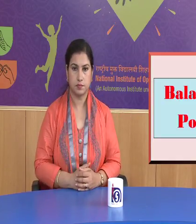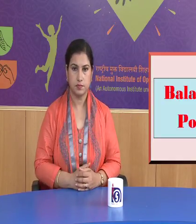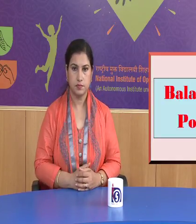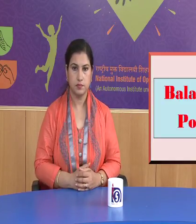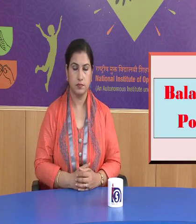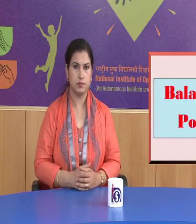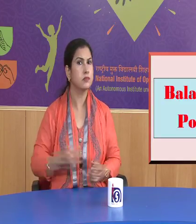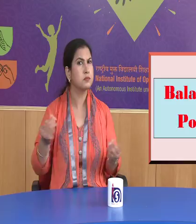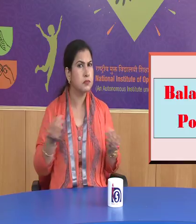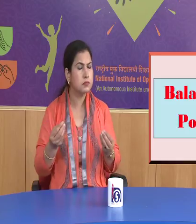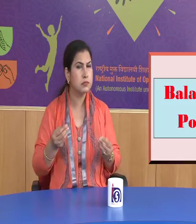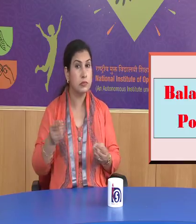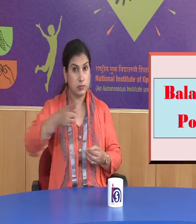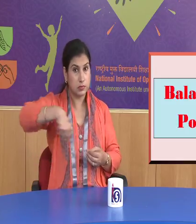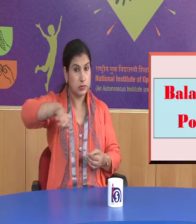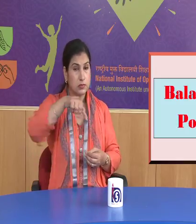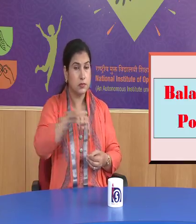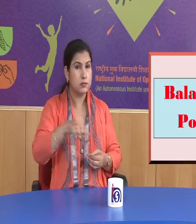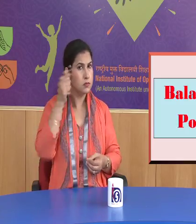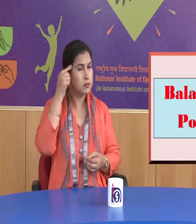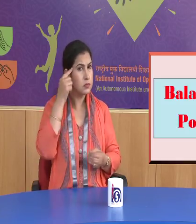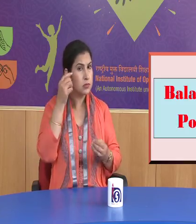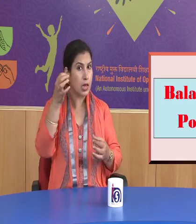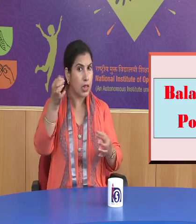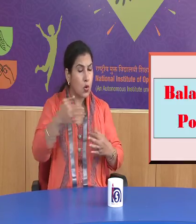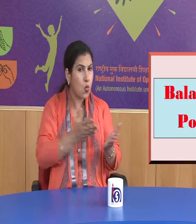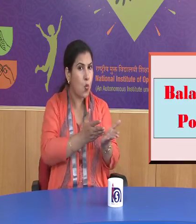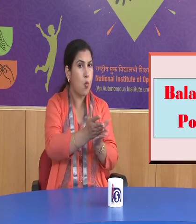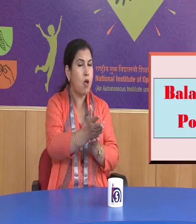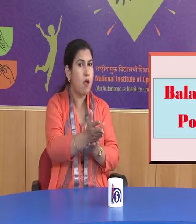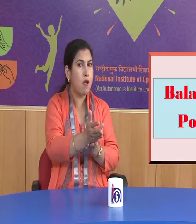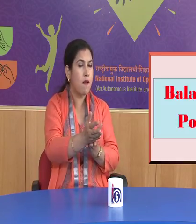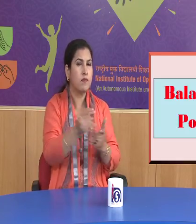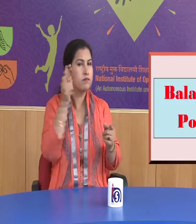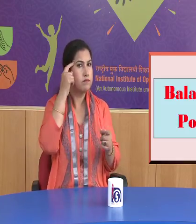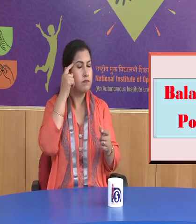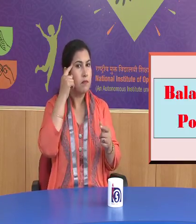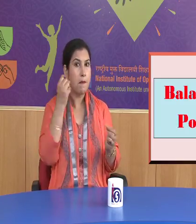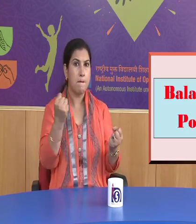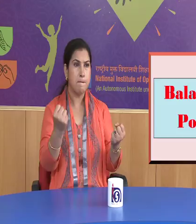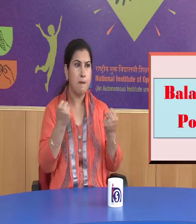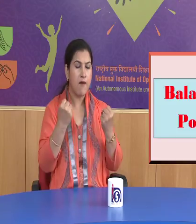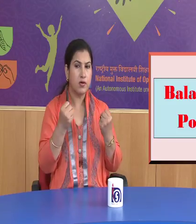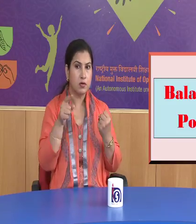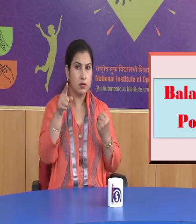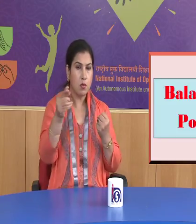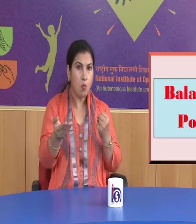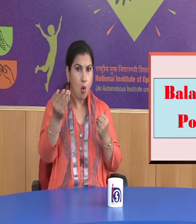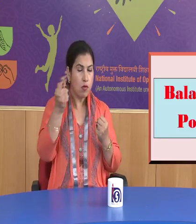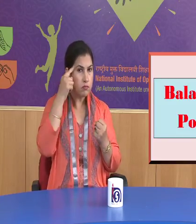While sometimes they adopt balance of power approach